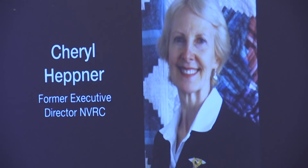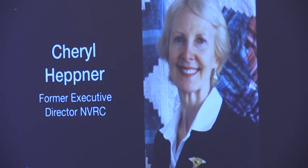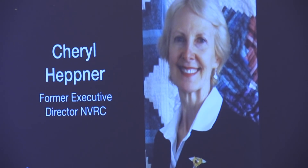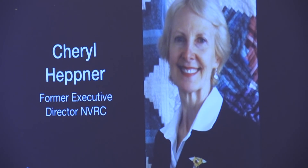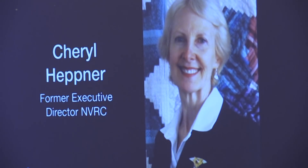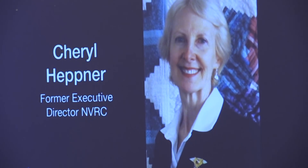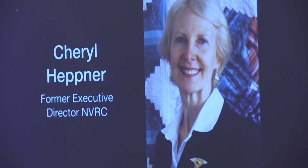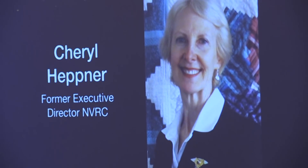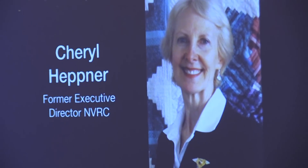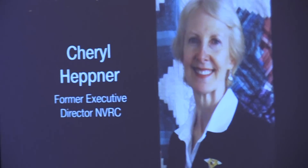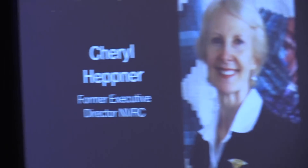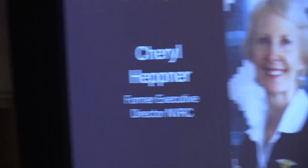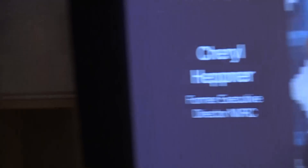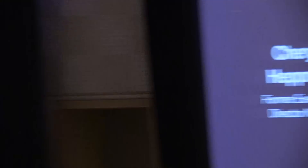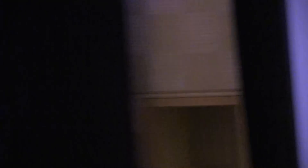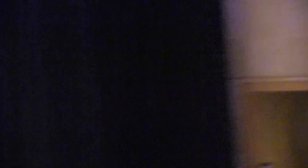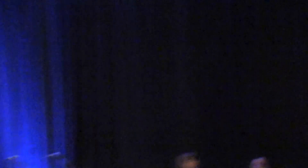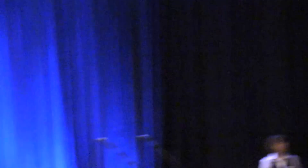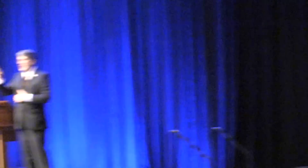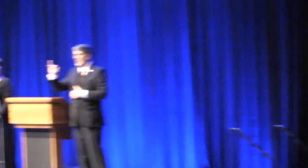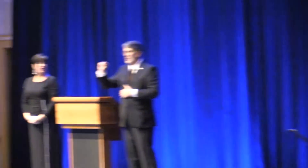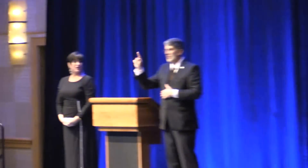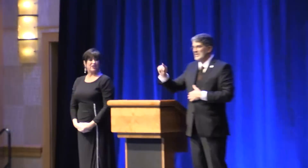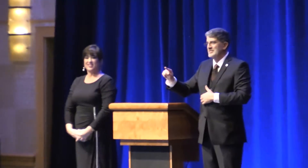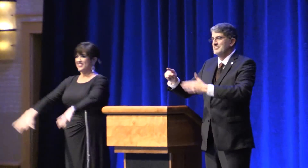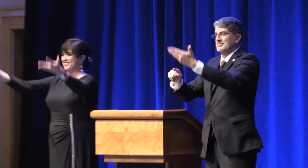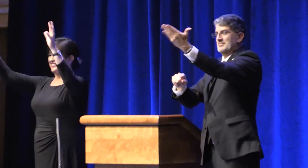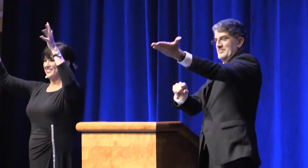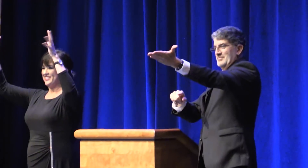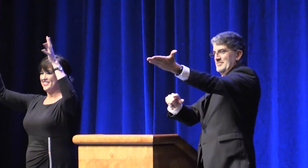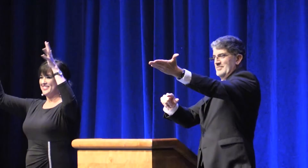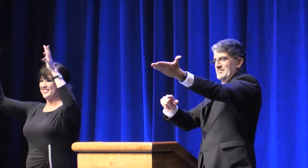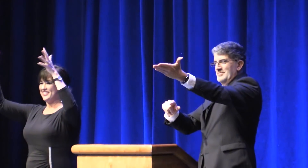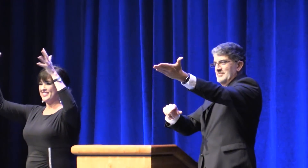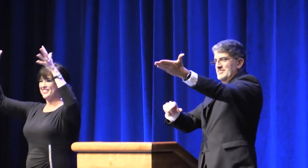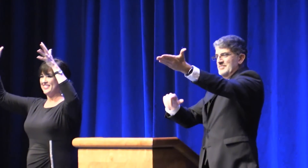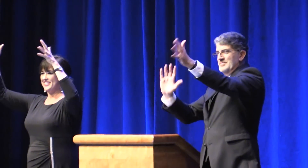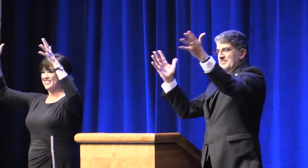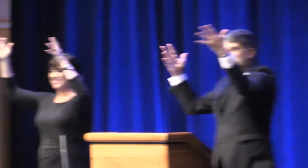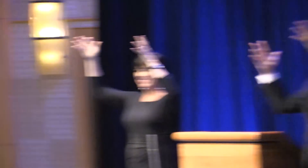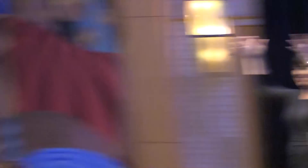We have Dr. T. Allen Hurwitz.